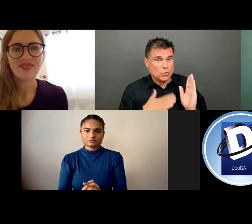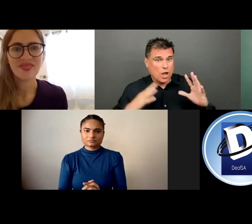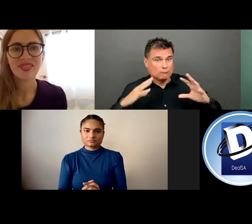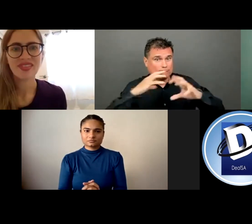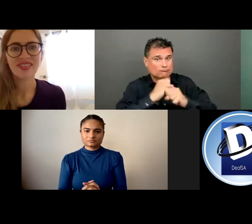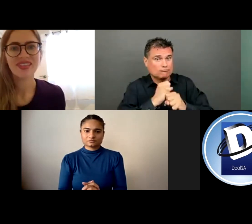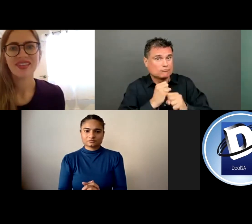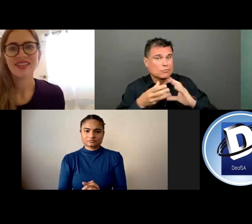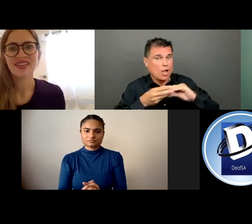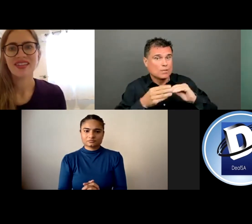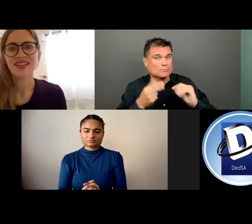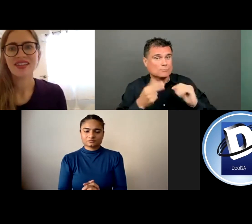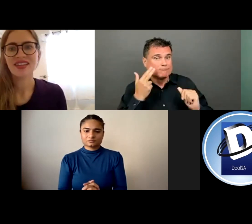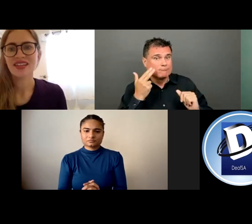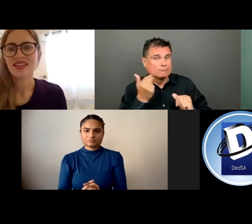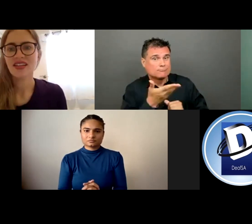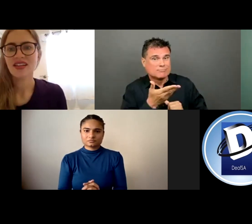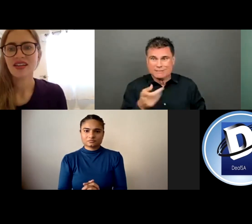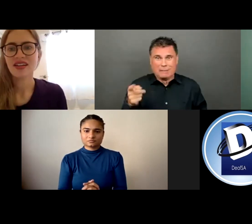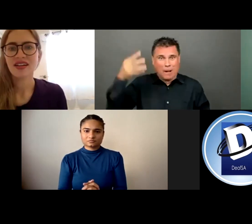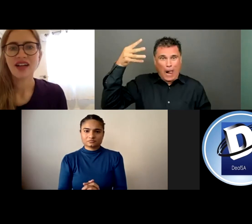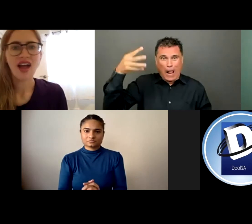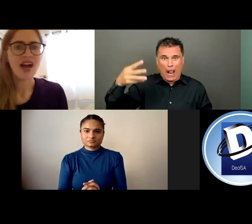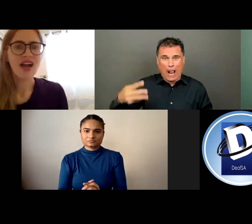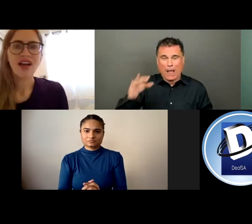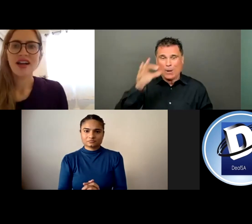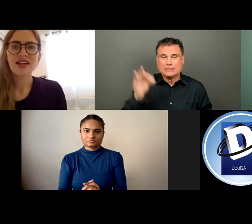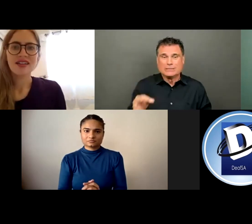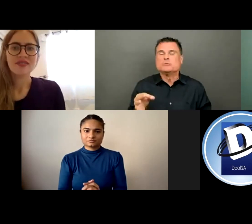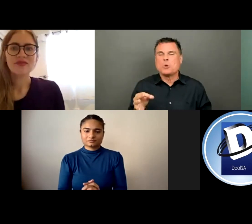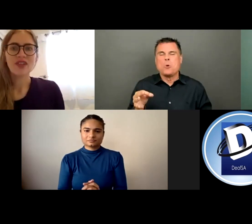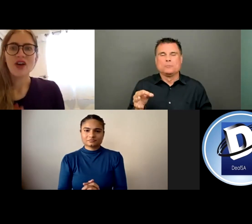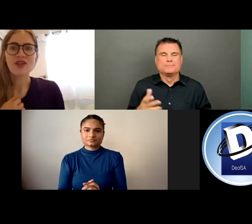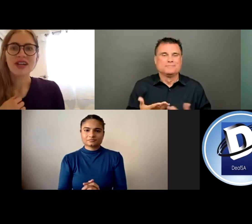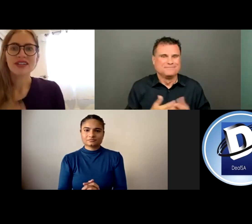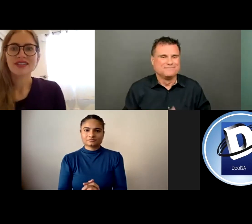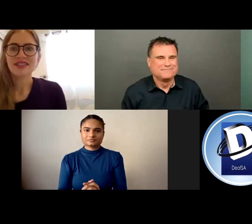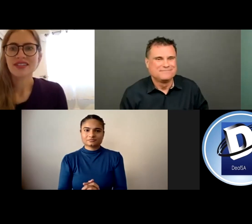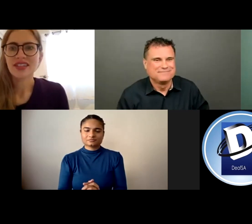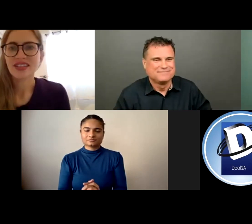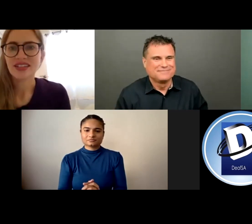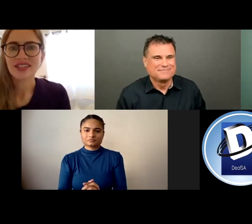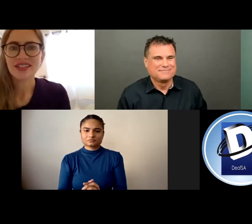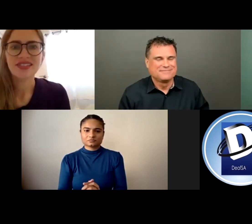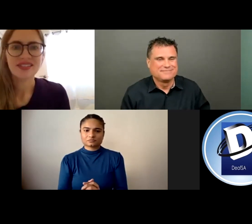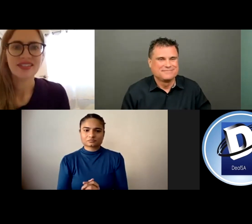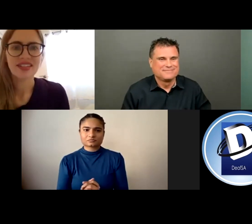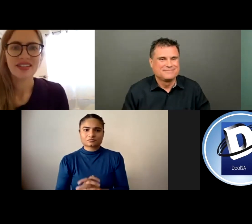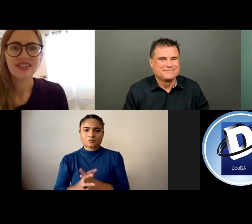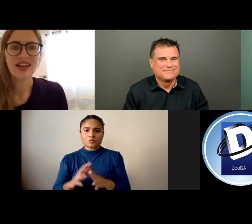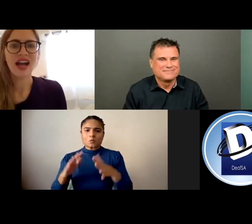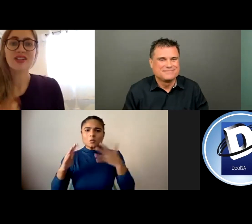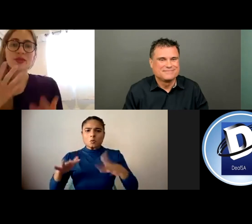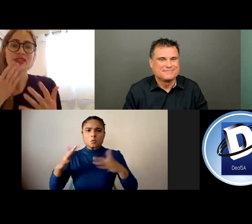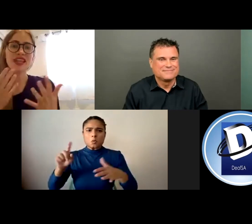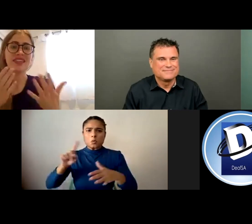Heidi, anything you want to say as a wrap-up question or response? There's so many questions, but